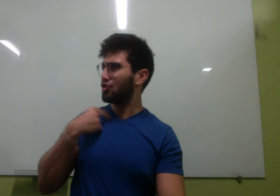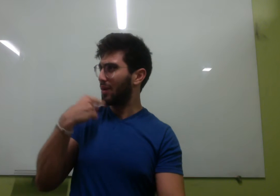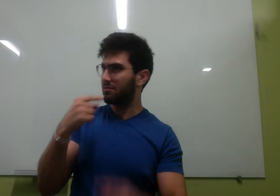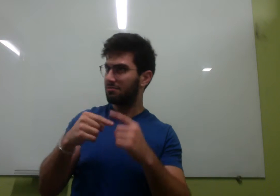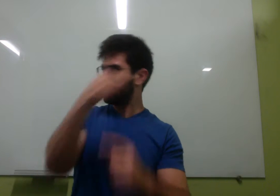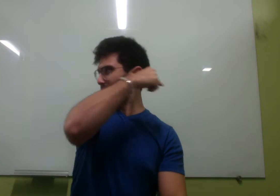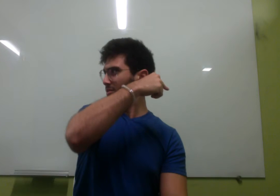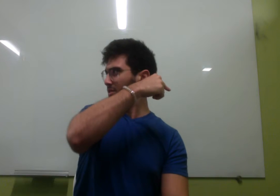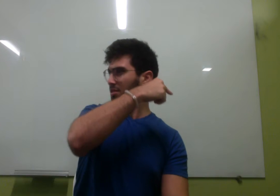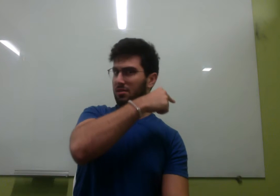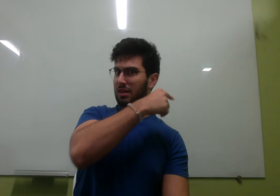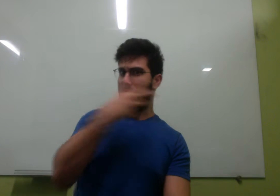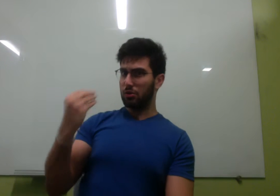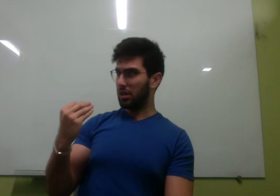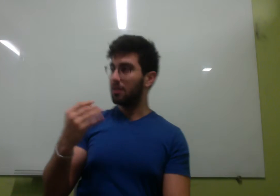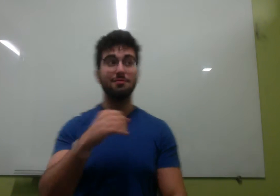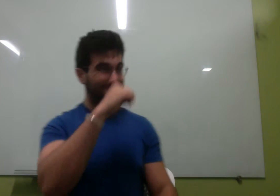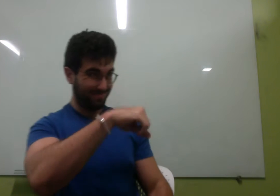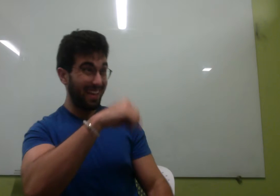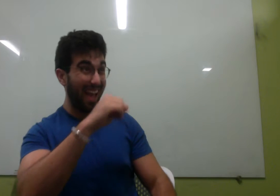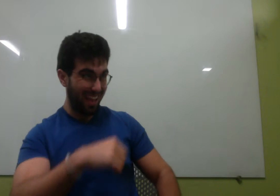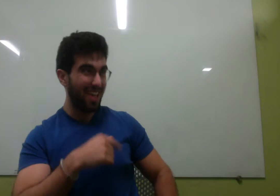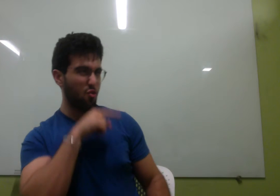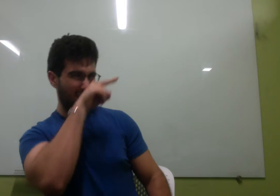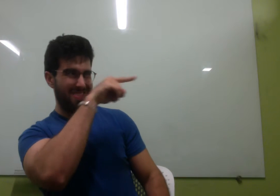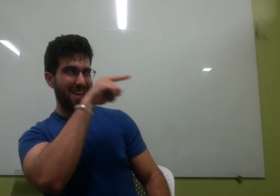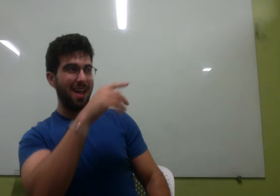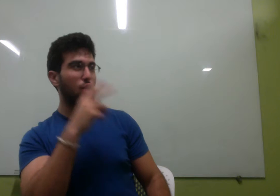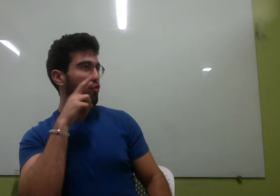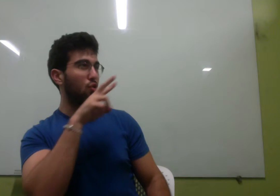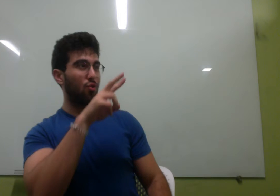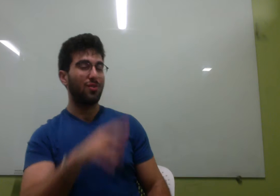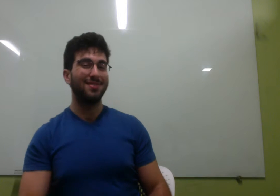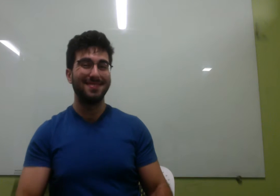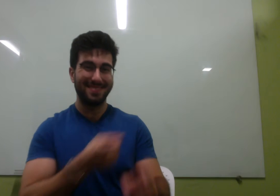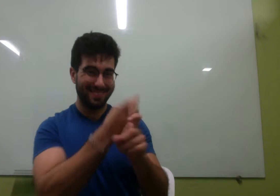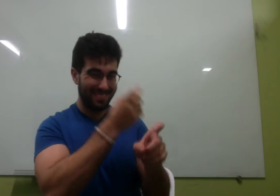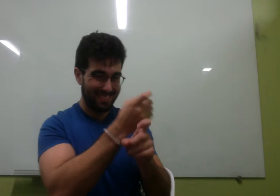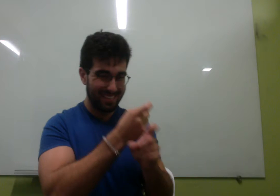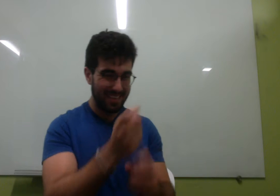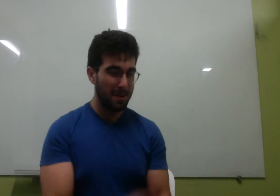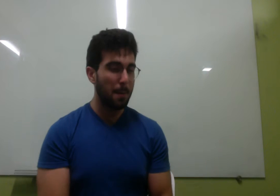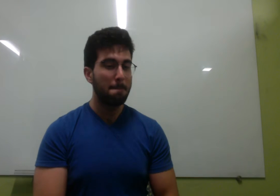door. So giraffes live in what are called savannas through sub-Saharan Africa.